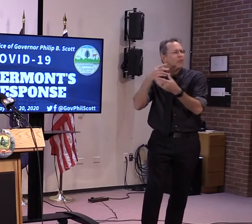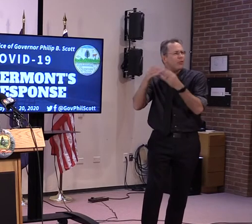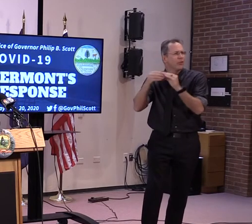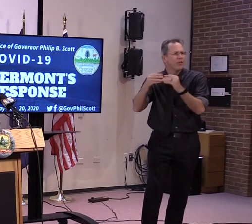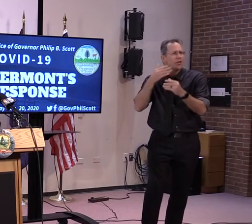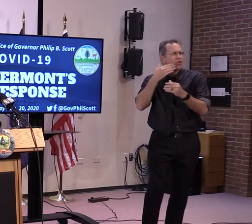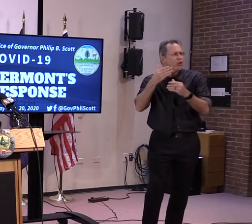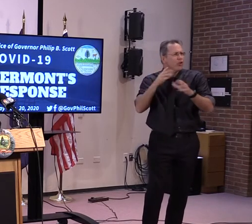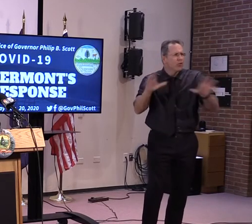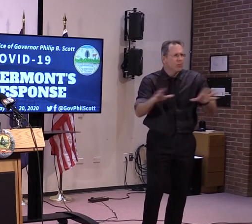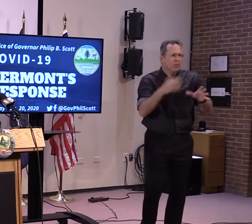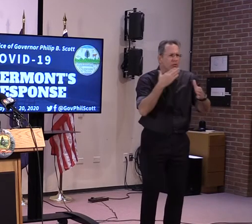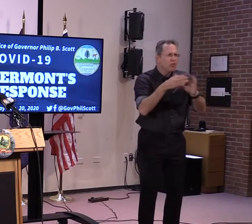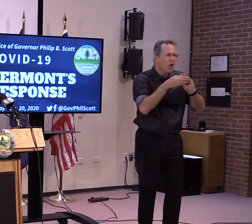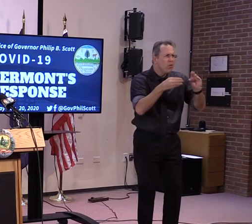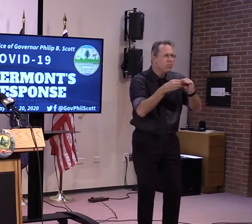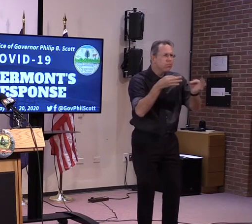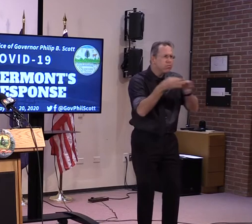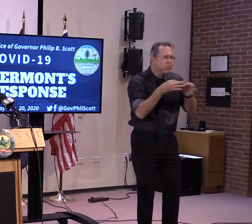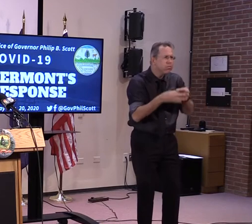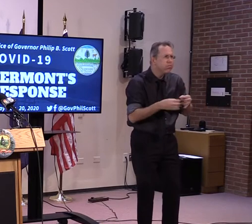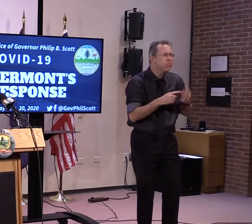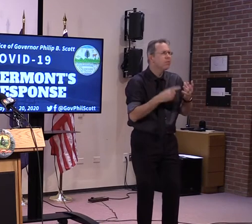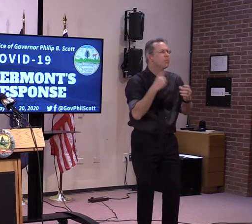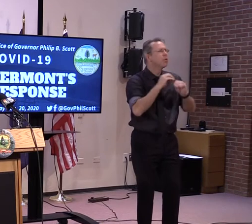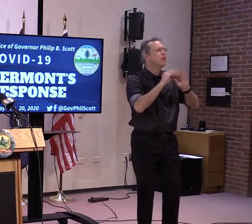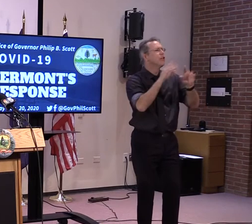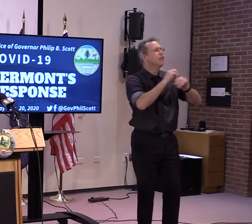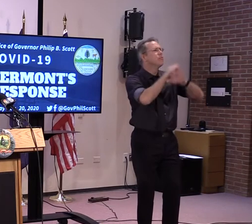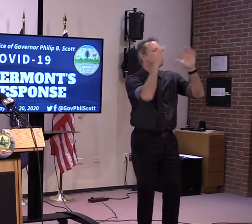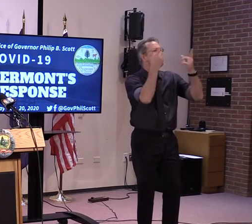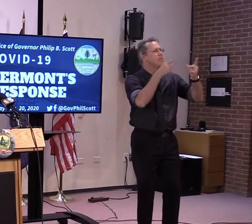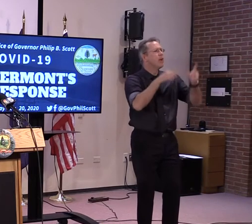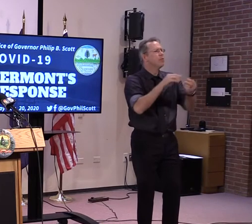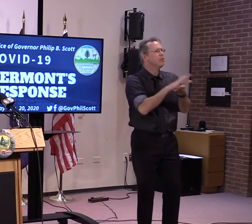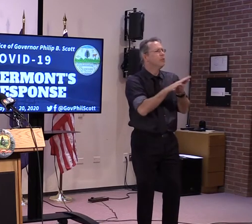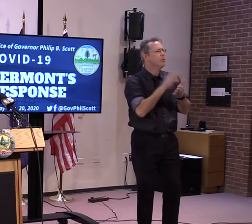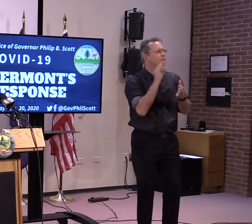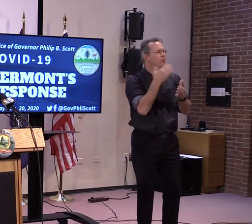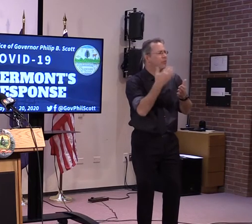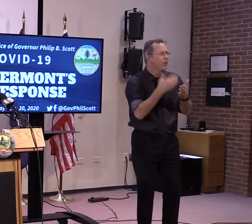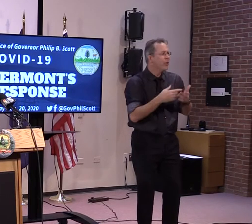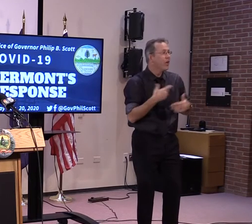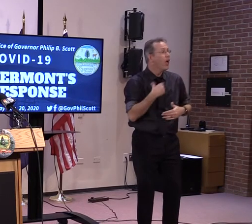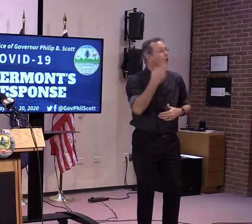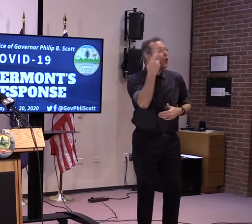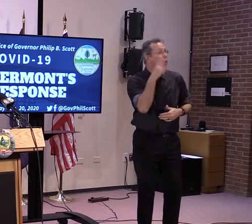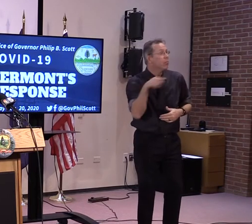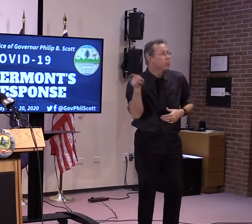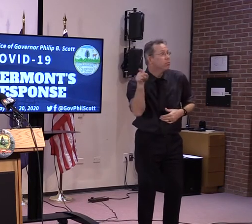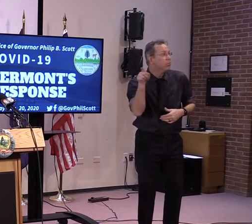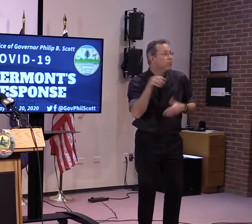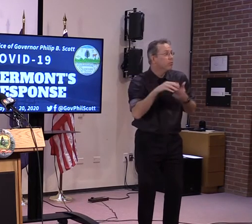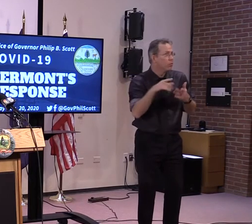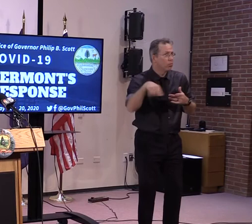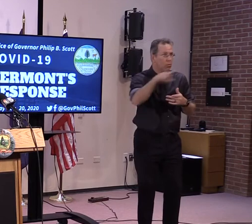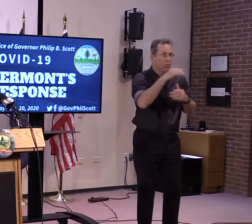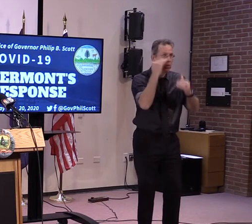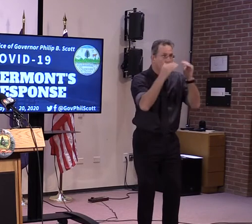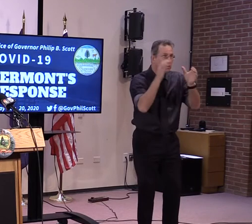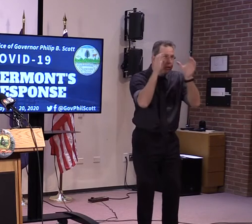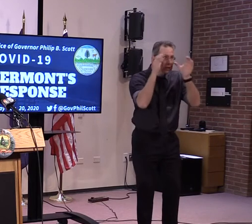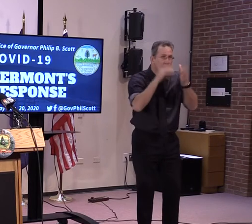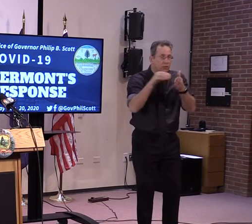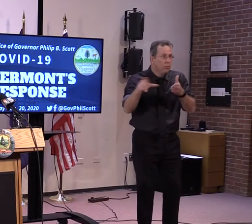and we get a better picture of what's going on with you. And I hope adults were listening as well, because we need to make sure our students not